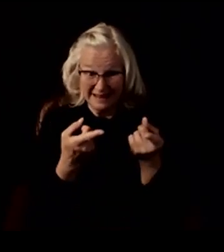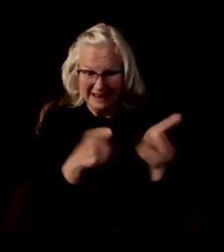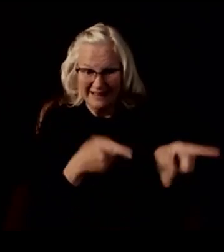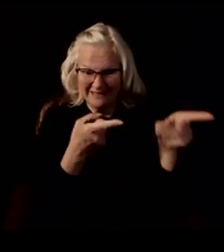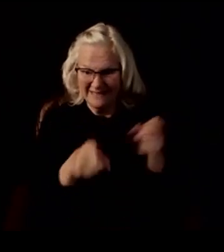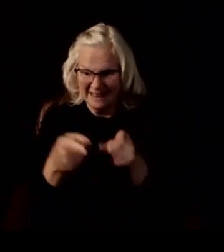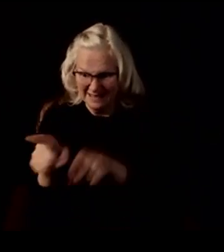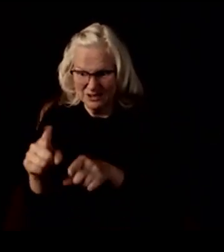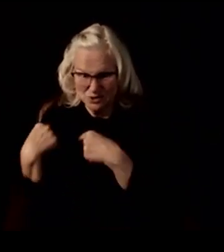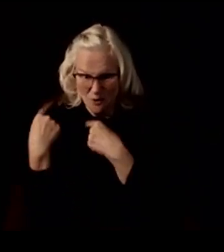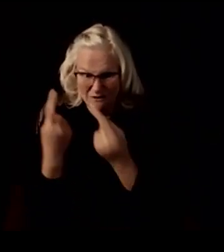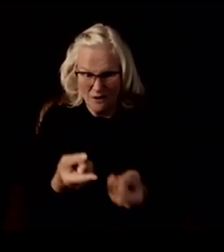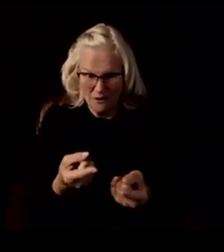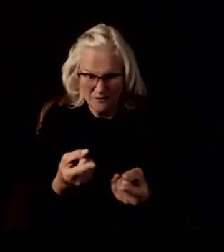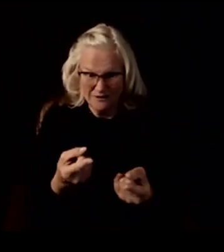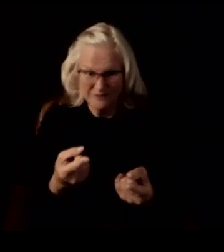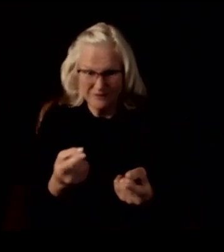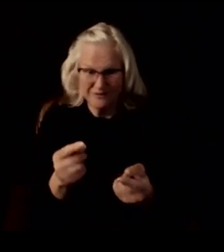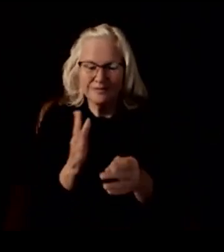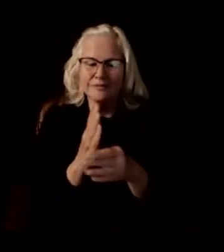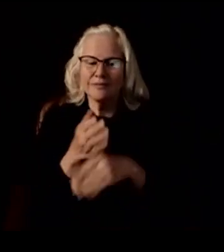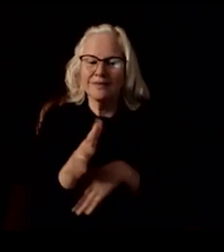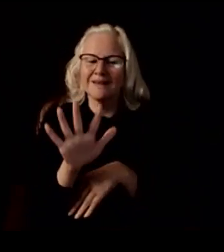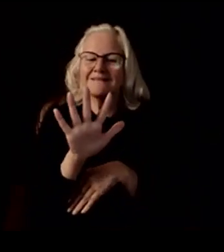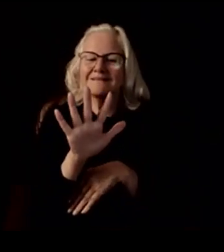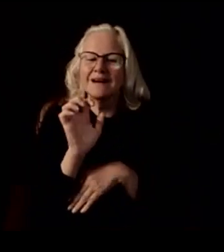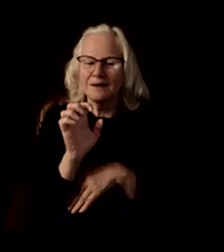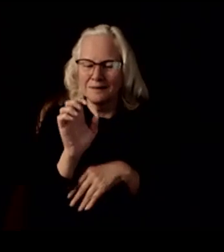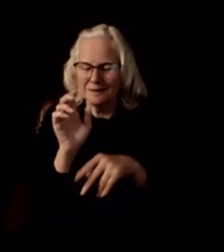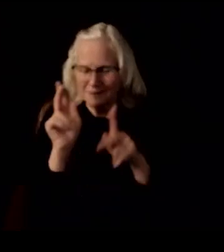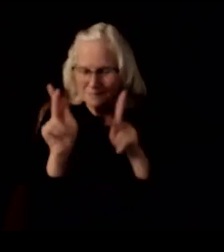our primary source of spread at this point, in addition to,